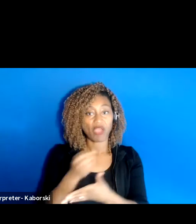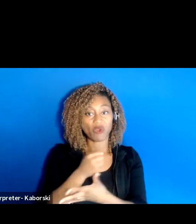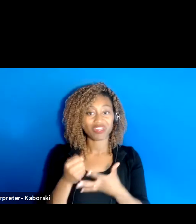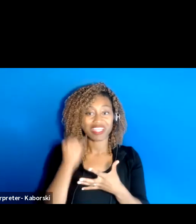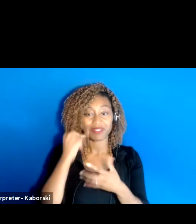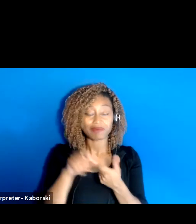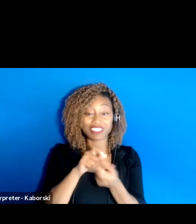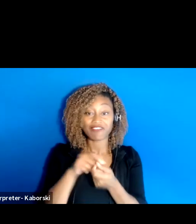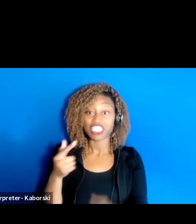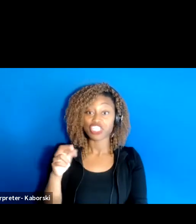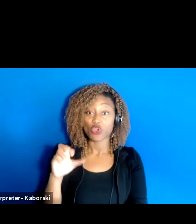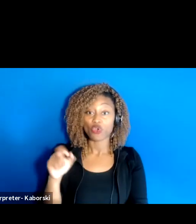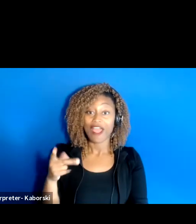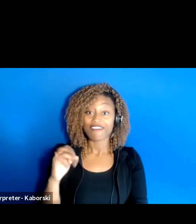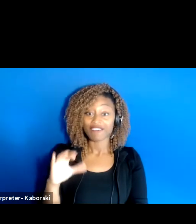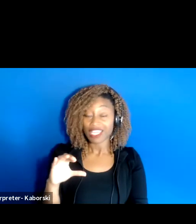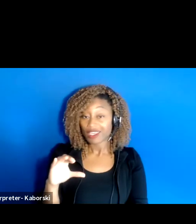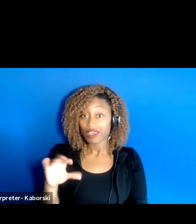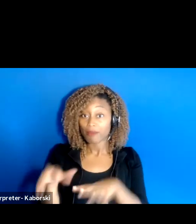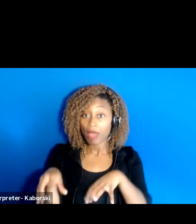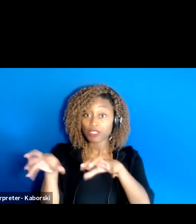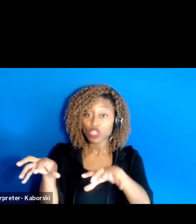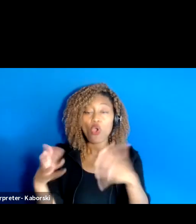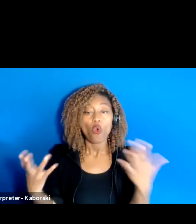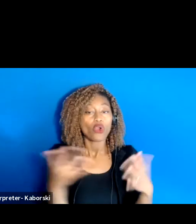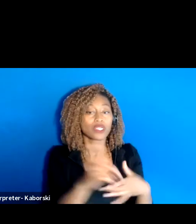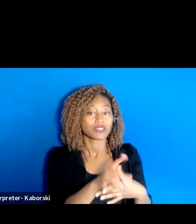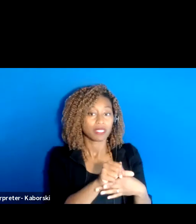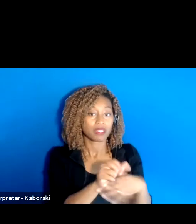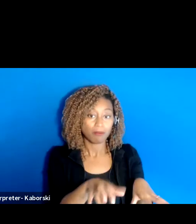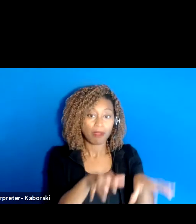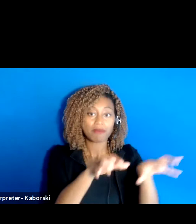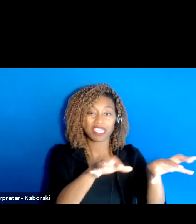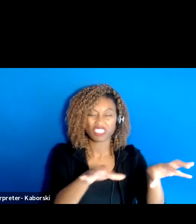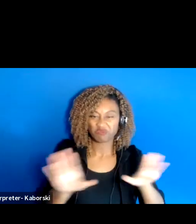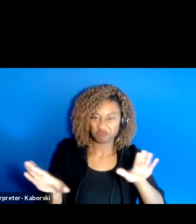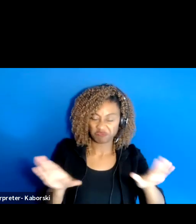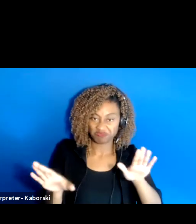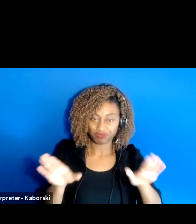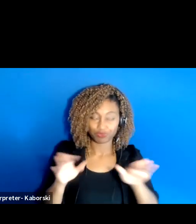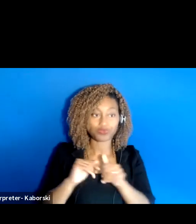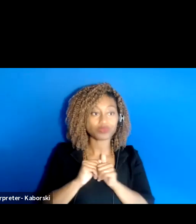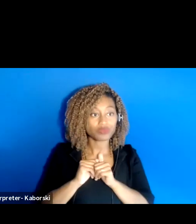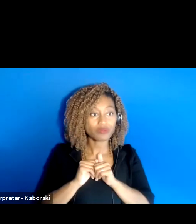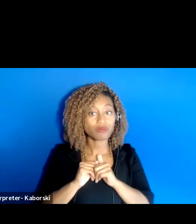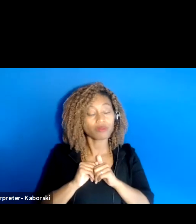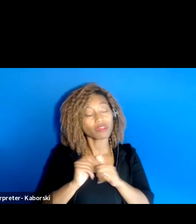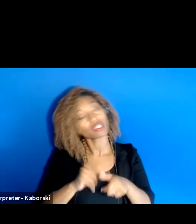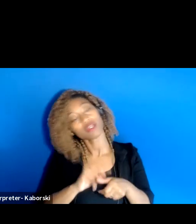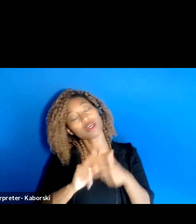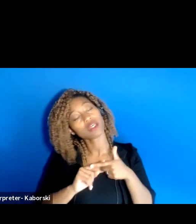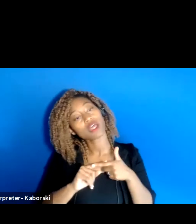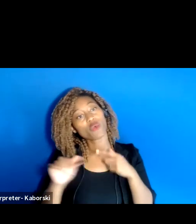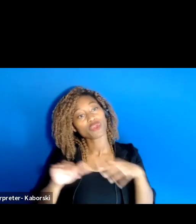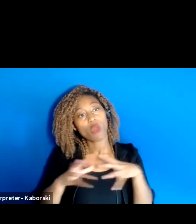geographic populations or disability populations. And then we do a lot